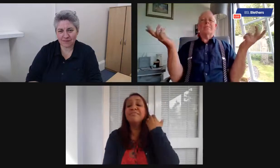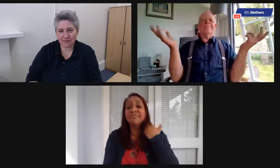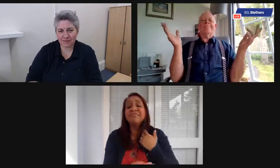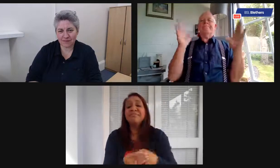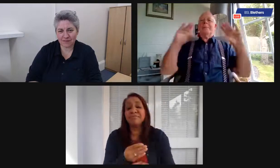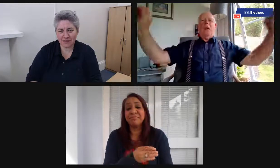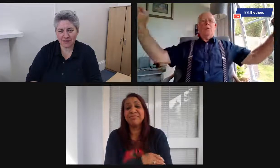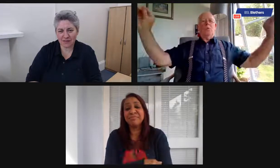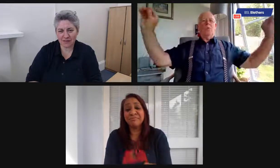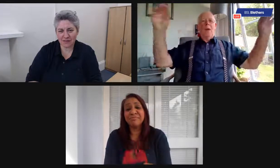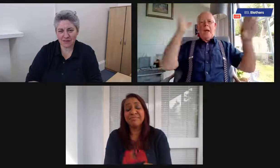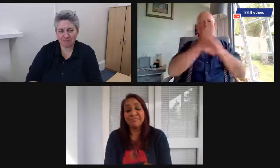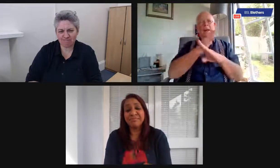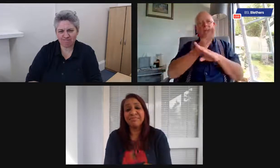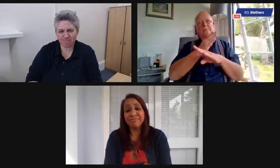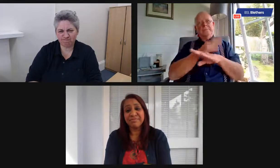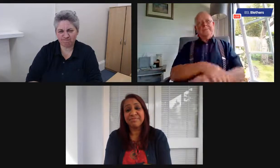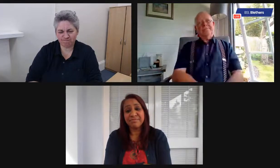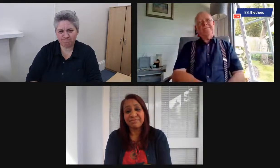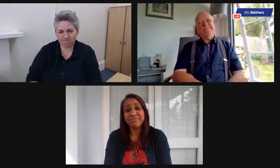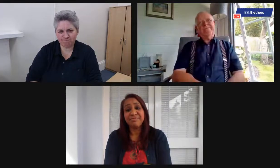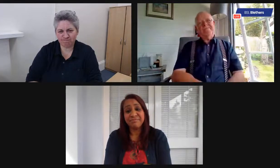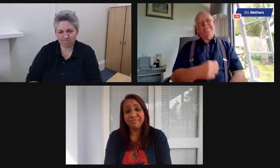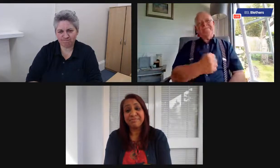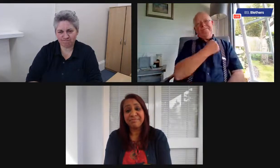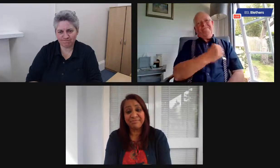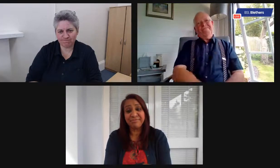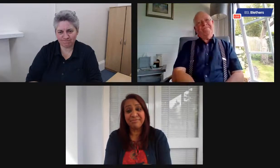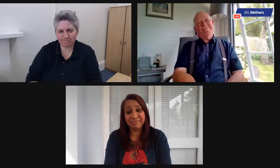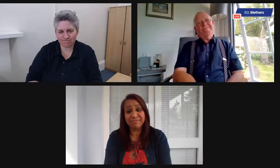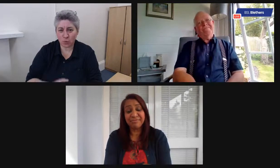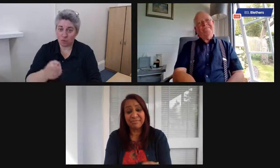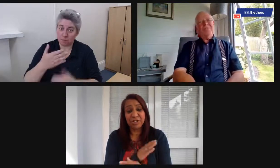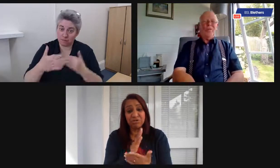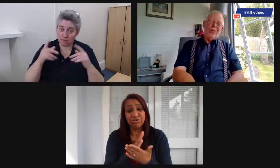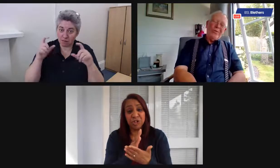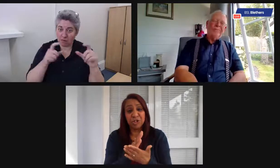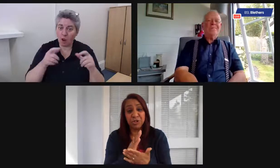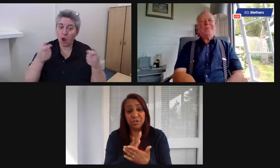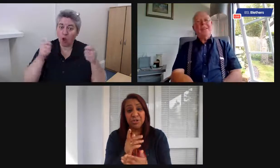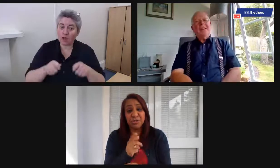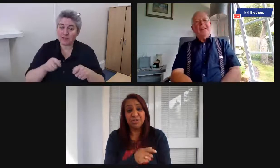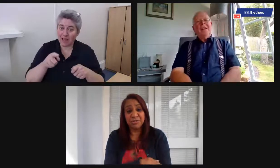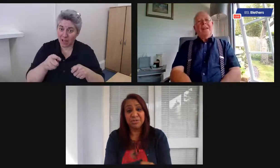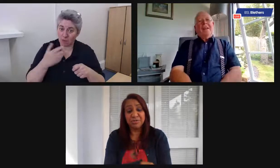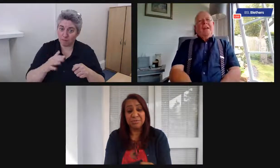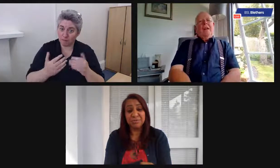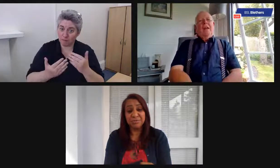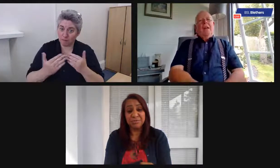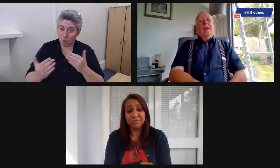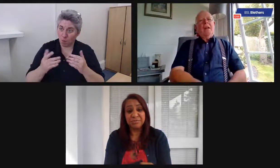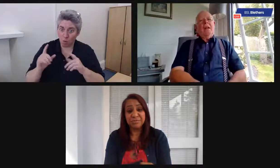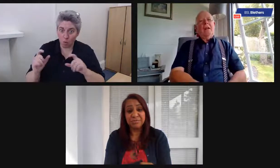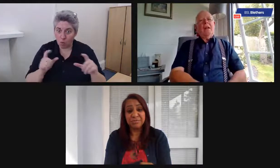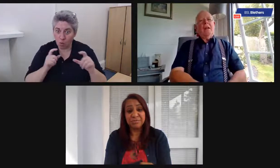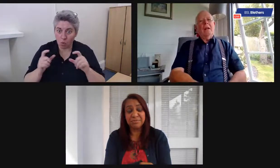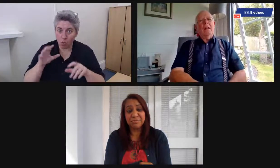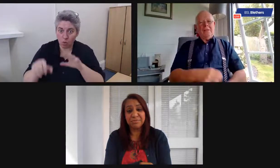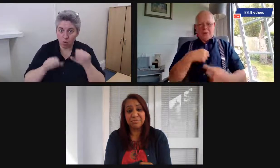into the streets. And as soon as we lifted lockdown, they went back out into hiding Right, again. I So it's remember so that. unfortunate, isn't it? Yeah.